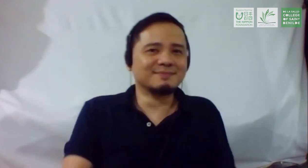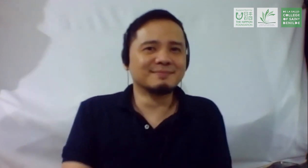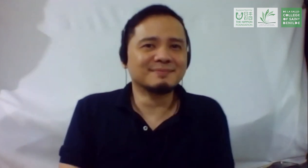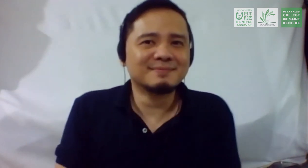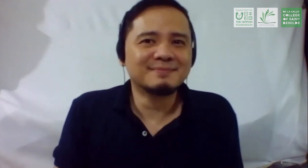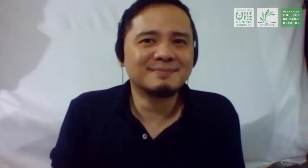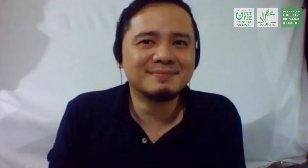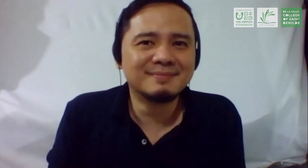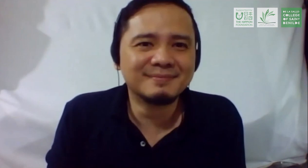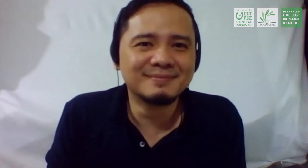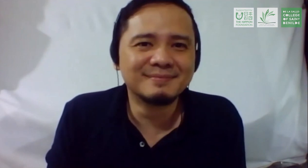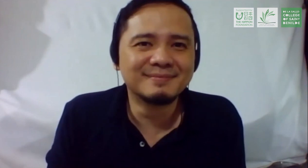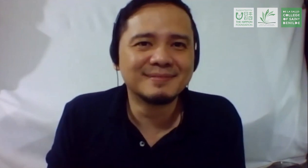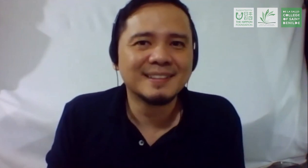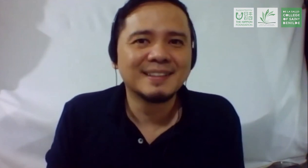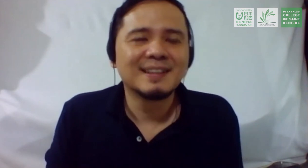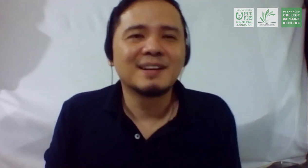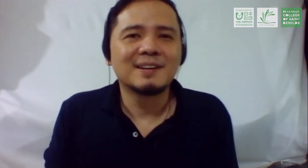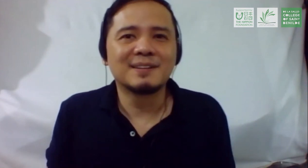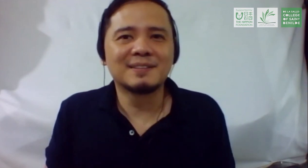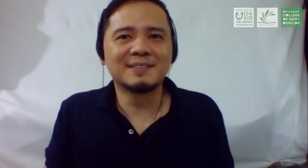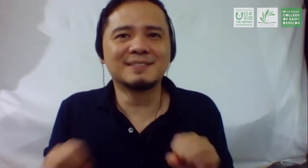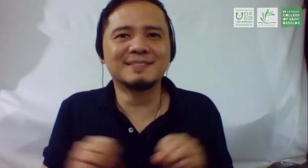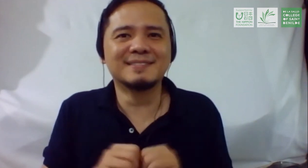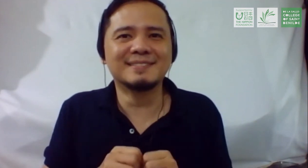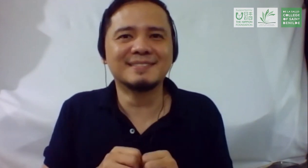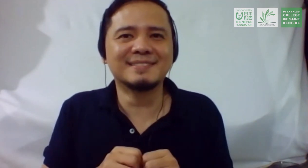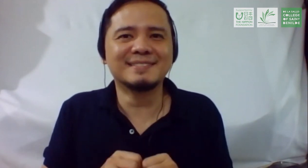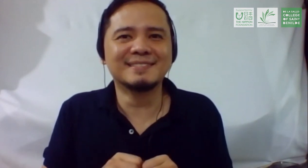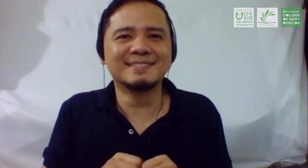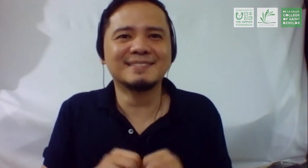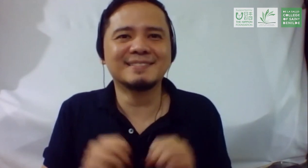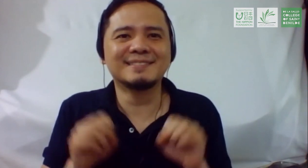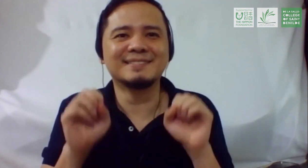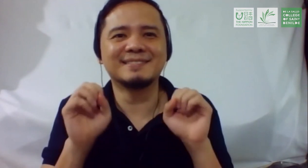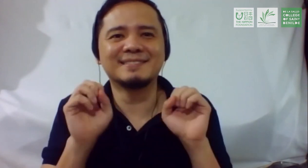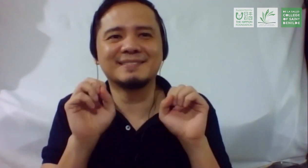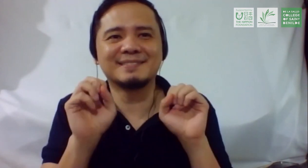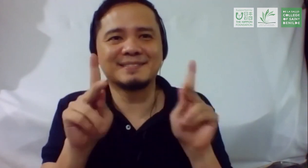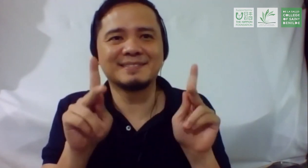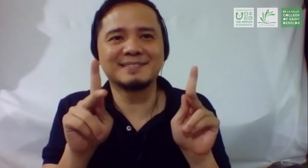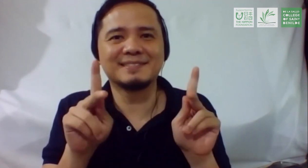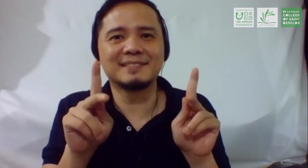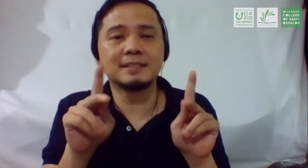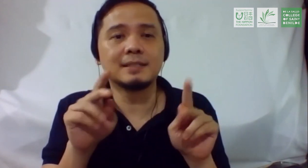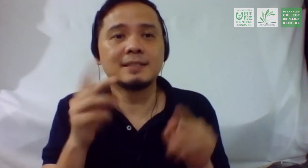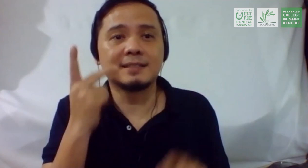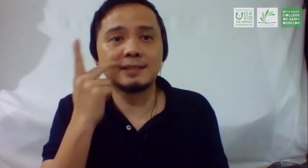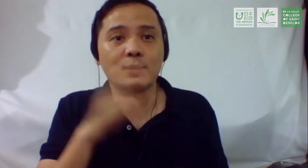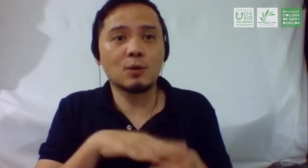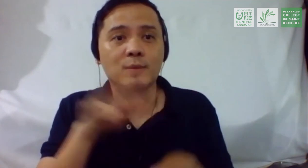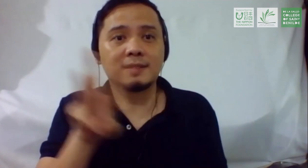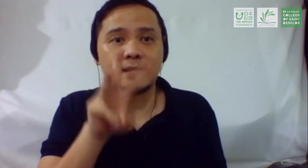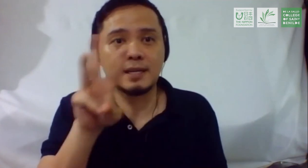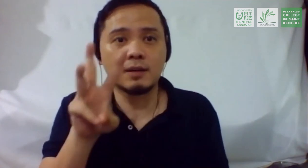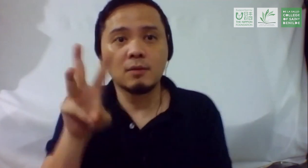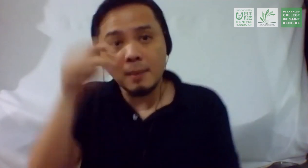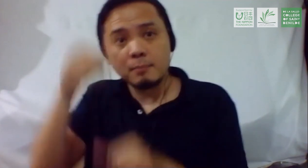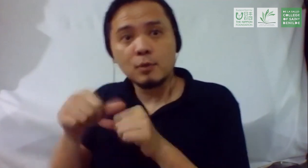Okay. All right, so see you then on Wednesday. And again, don't forget to talk with Christian and